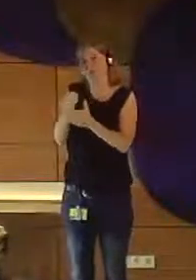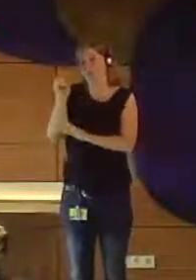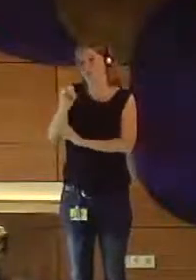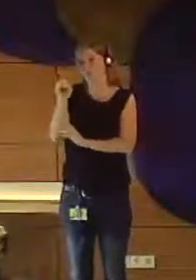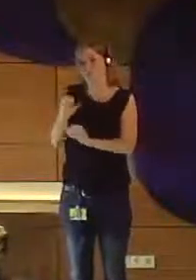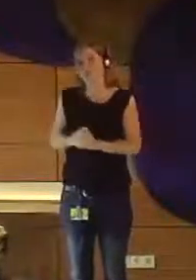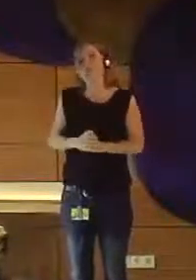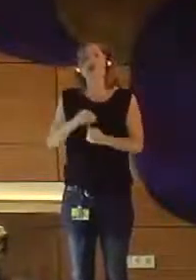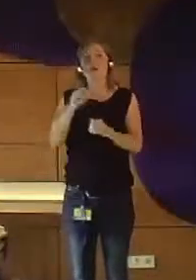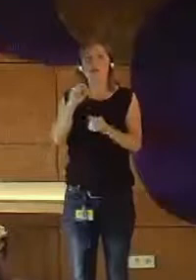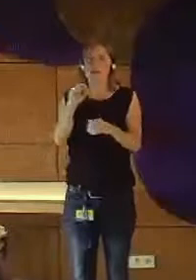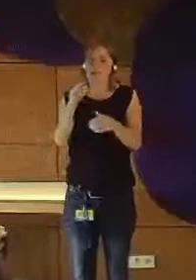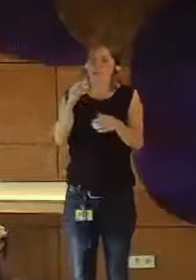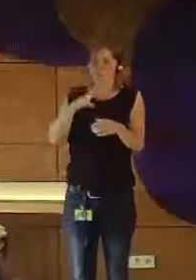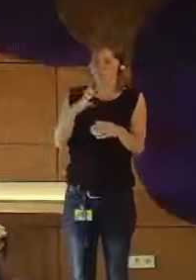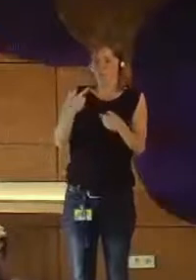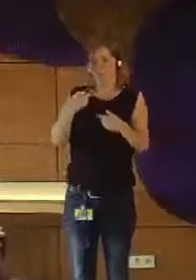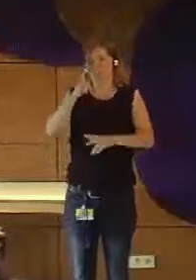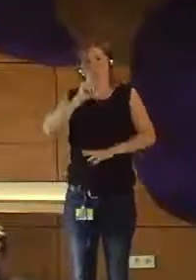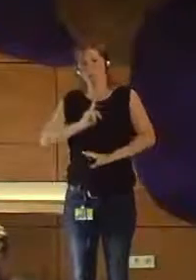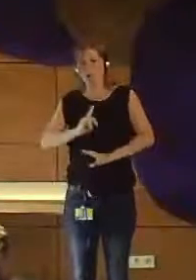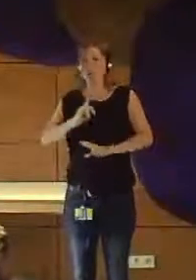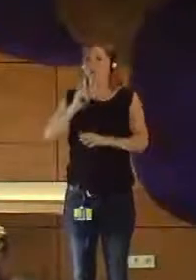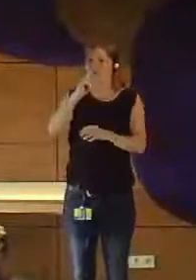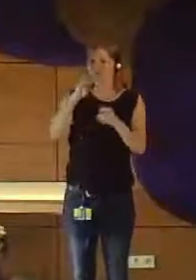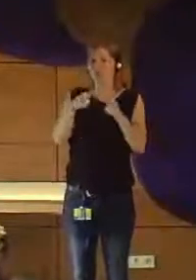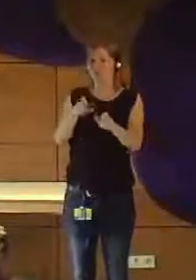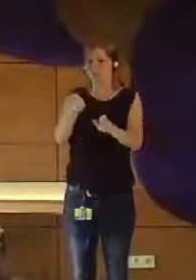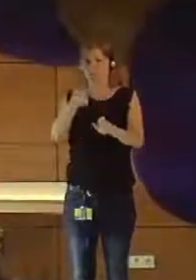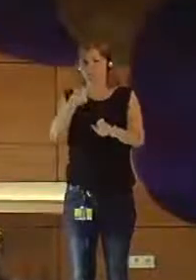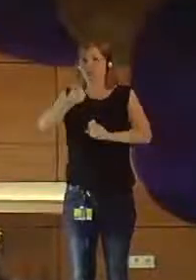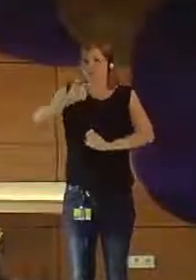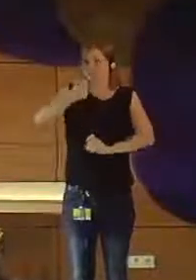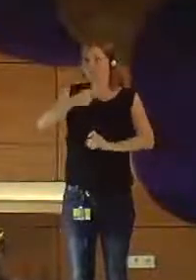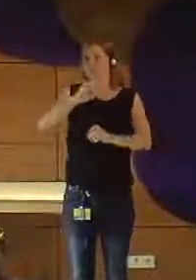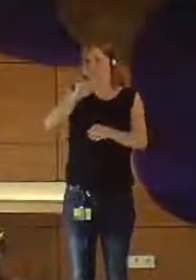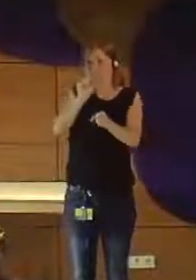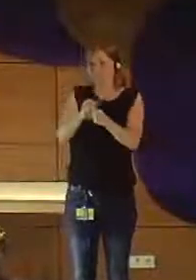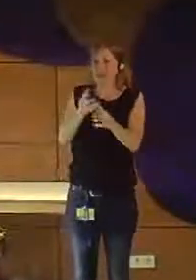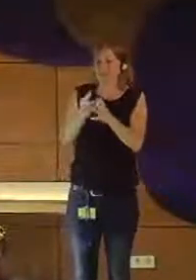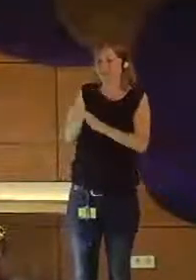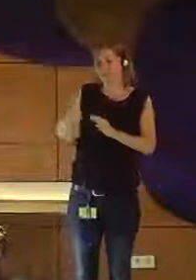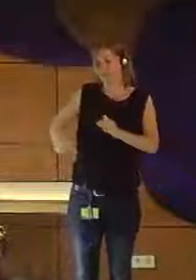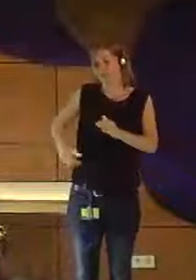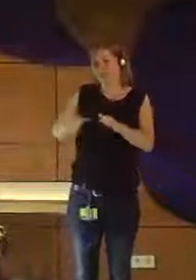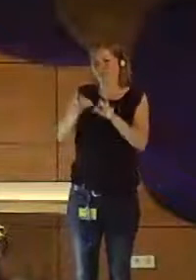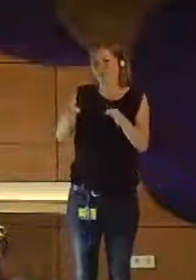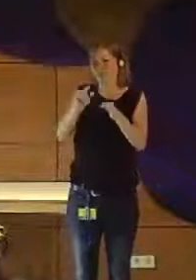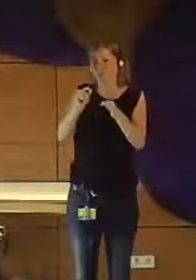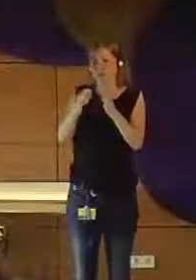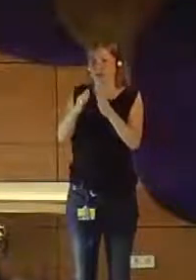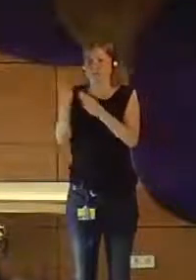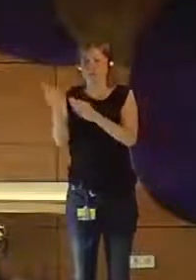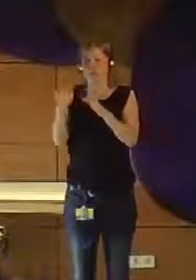you can see mild abnormalities in the liver function. Often they do not deteriorate.